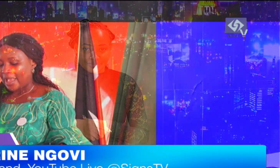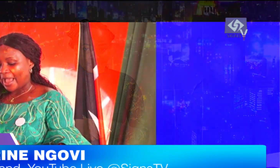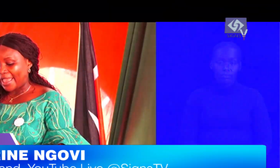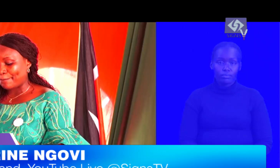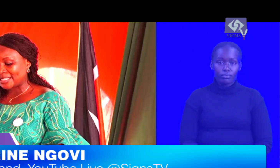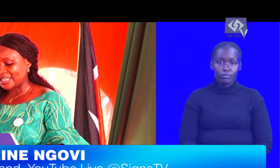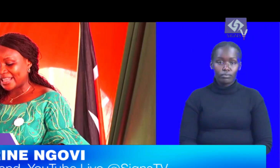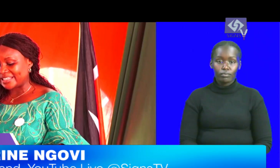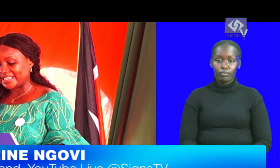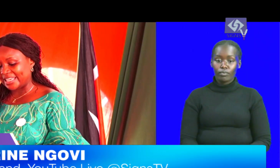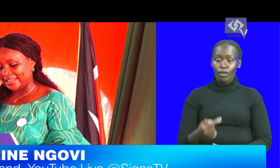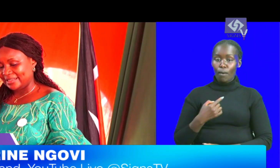I am particularly keen,